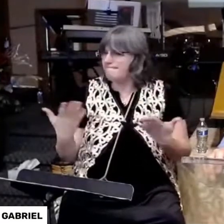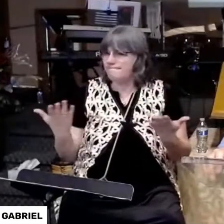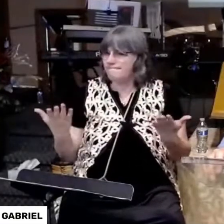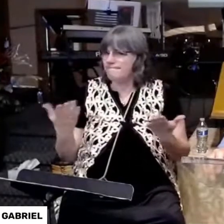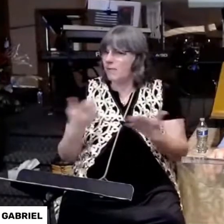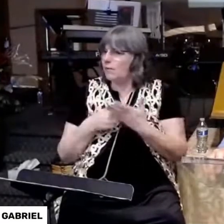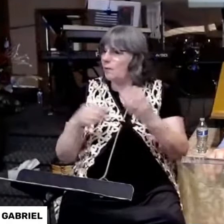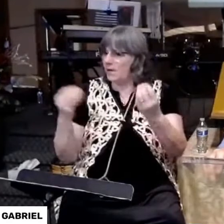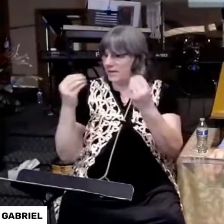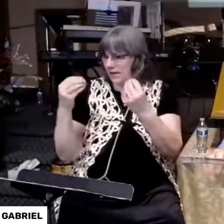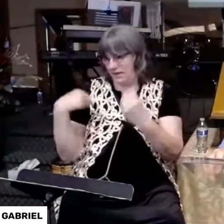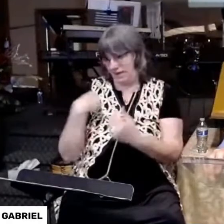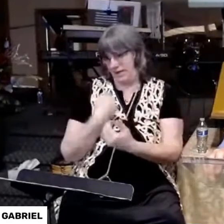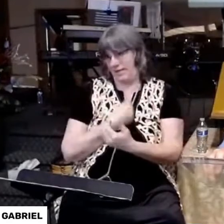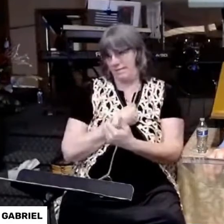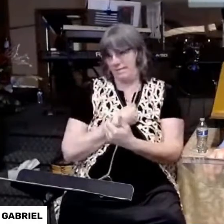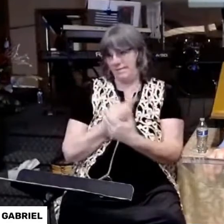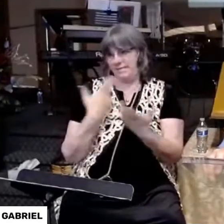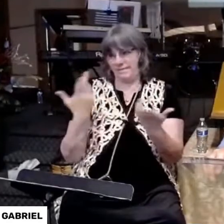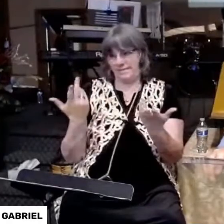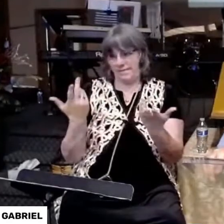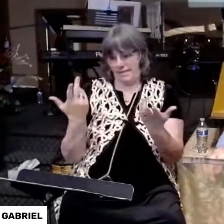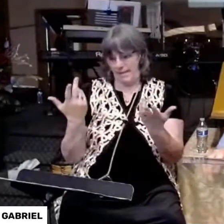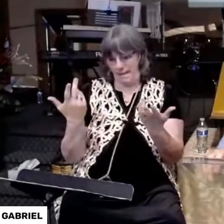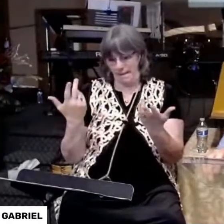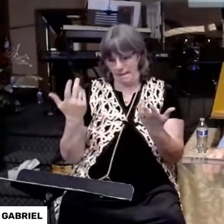because the Torah transcends